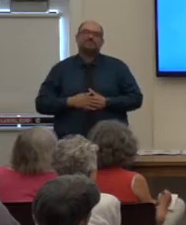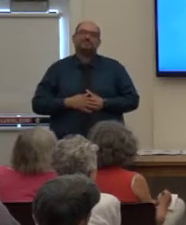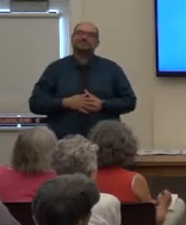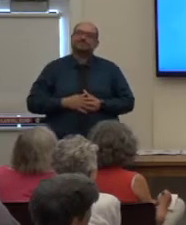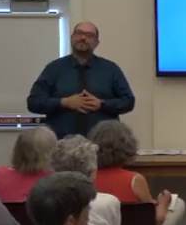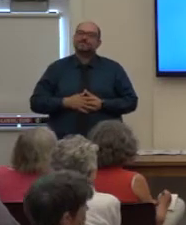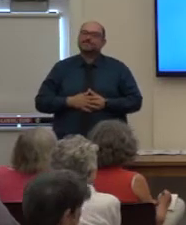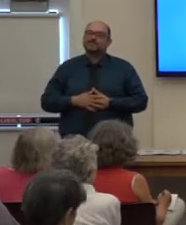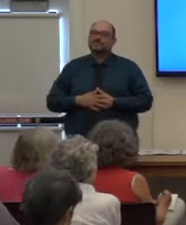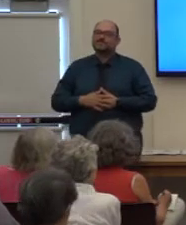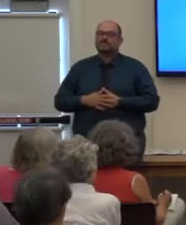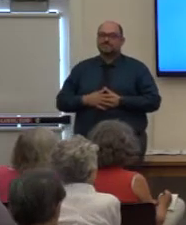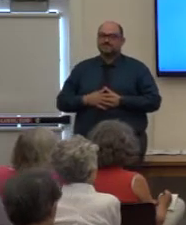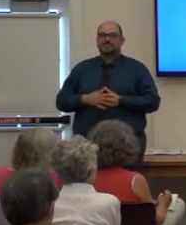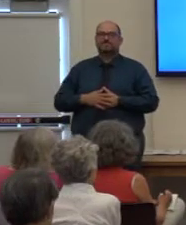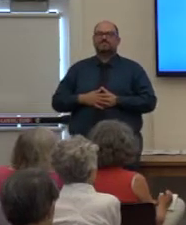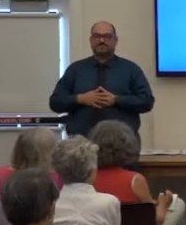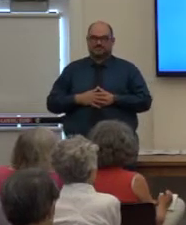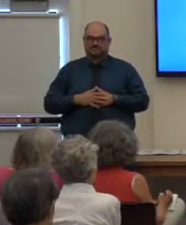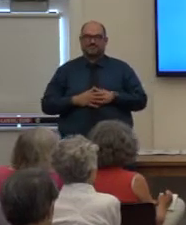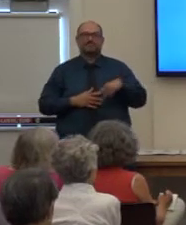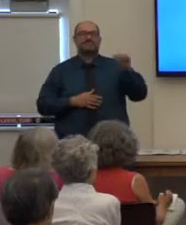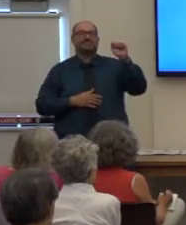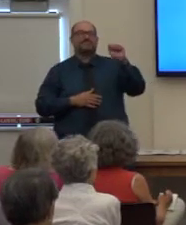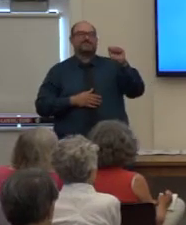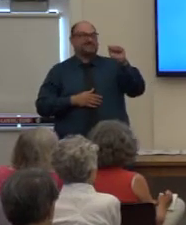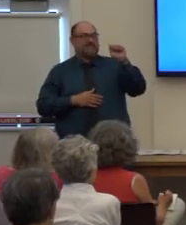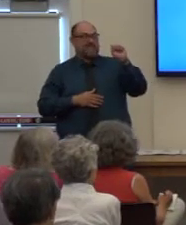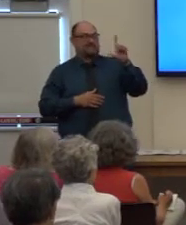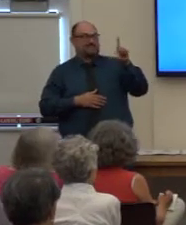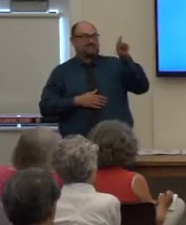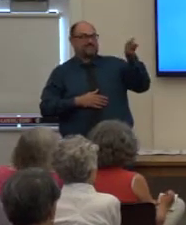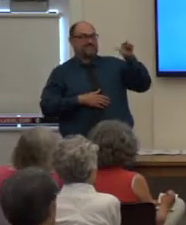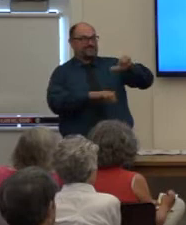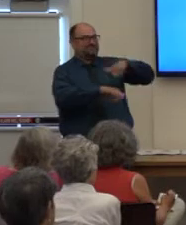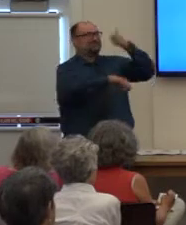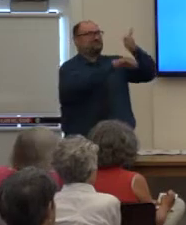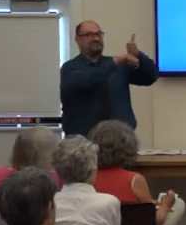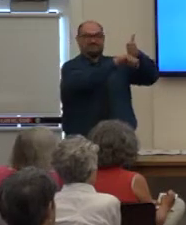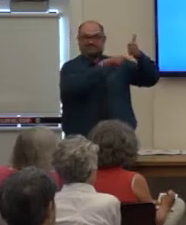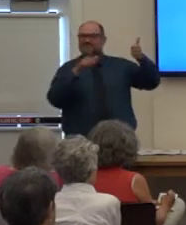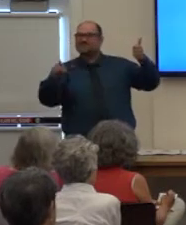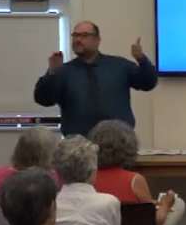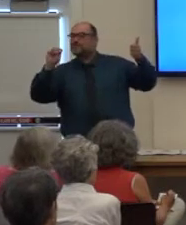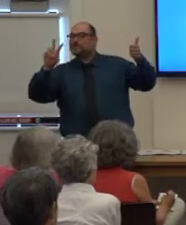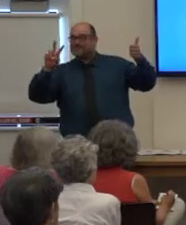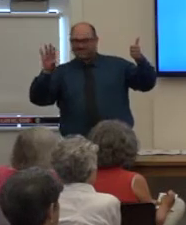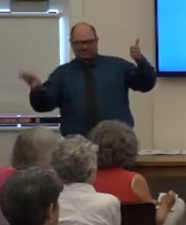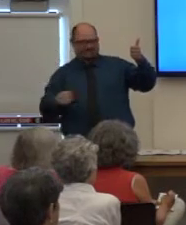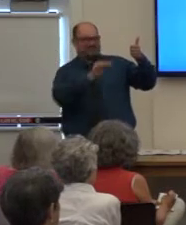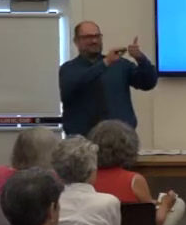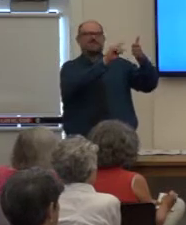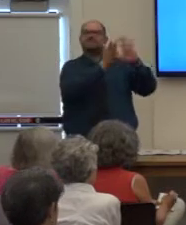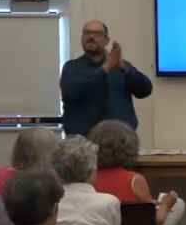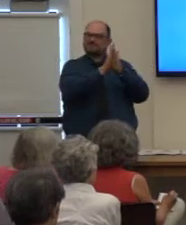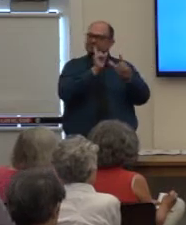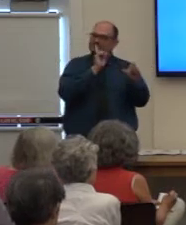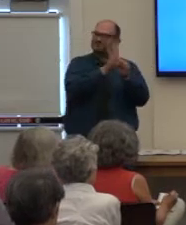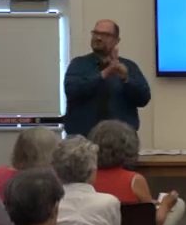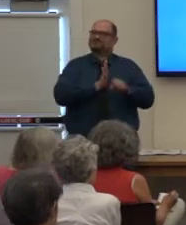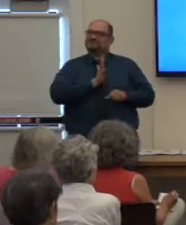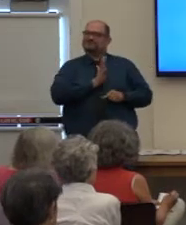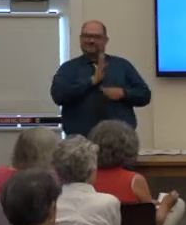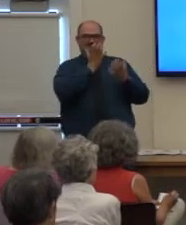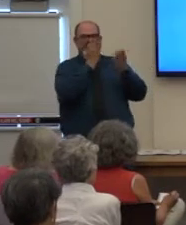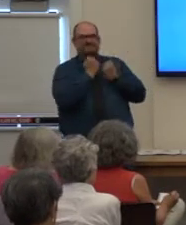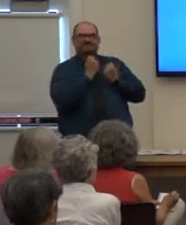much as we can. So we want to thank our special guests tonight, and I also want to thank especially our